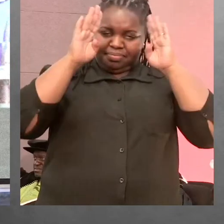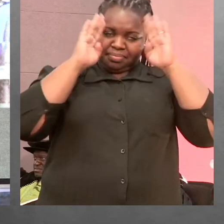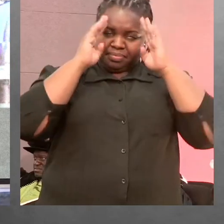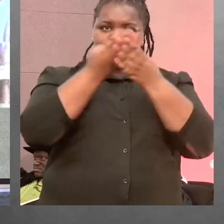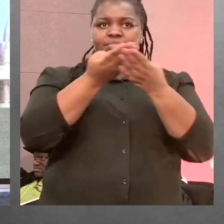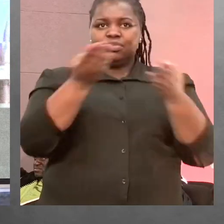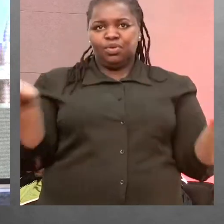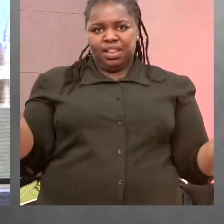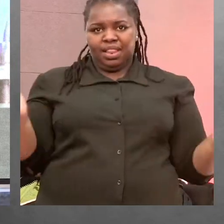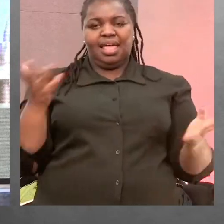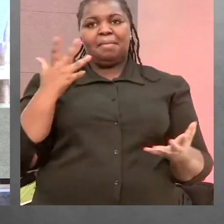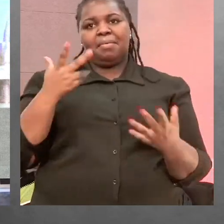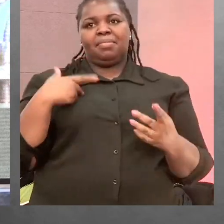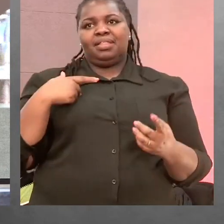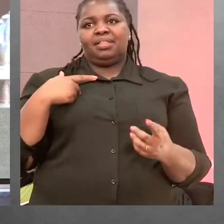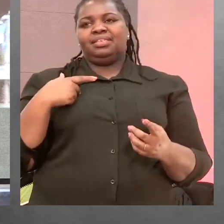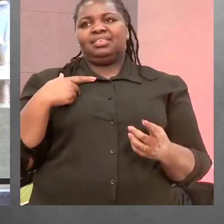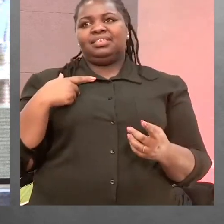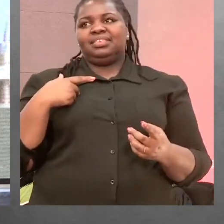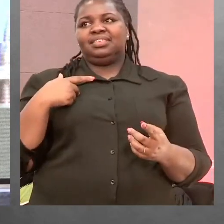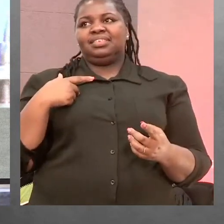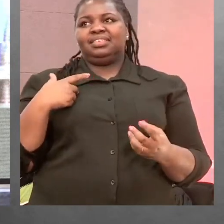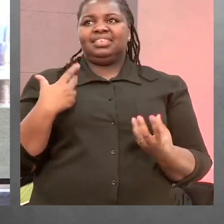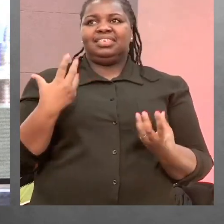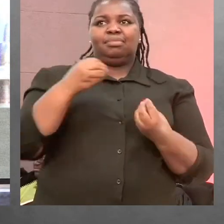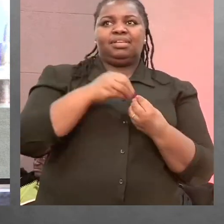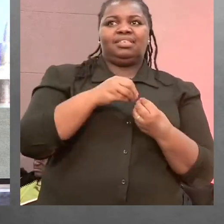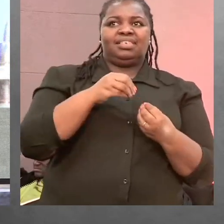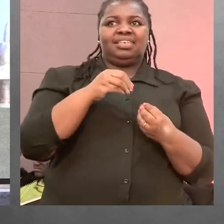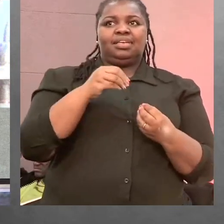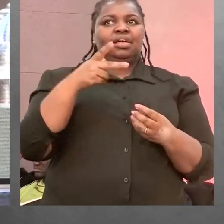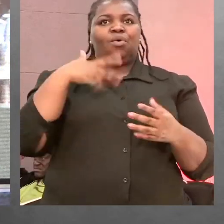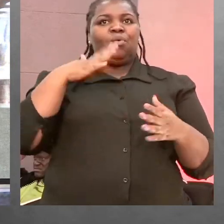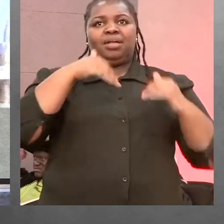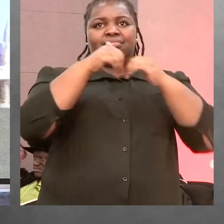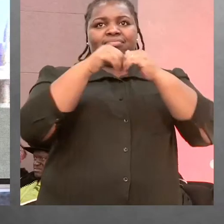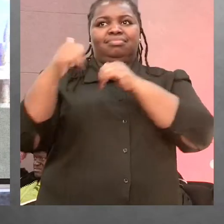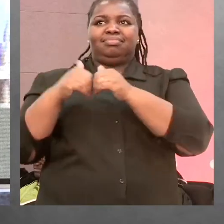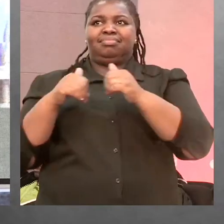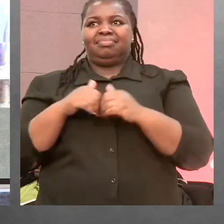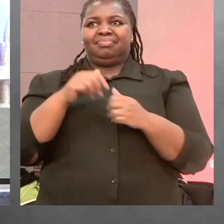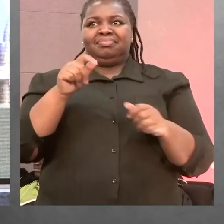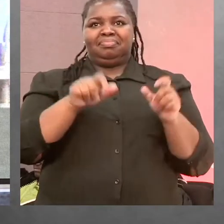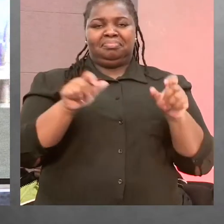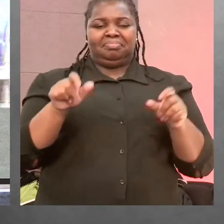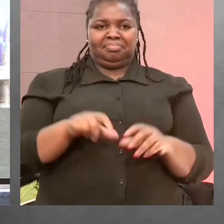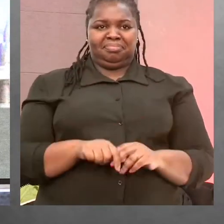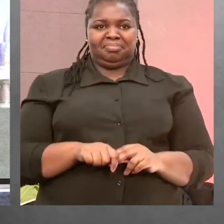Ninseba, here's the Tibani saying when the visitors and if not Taluka bullies.